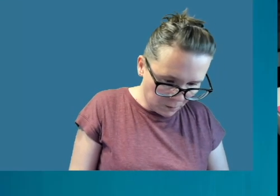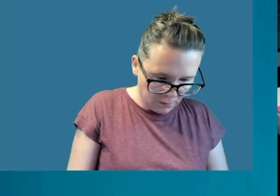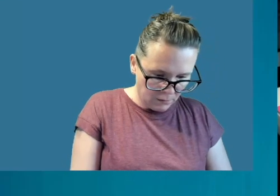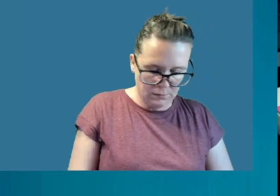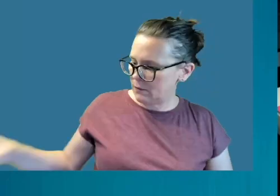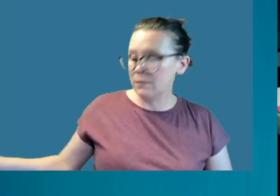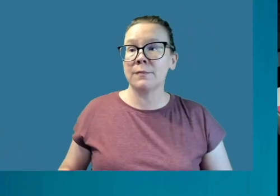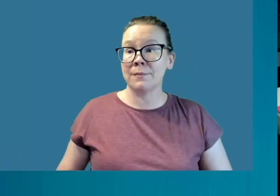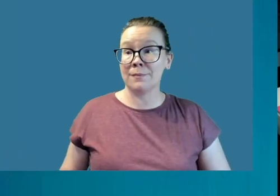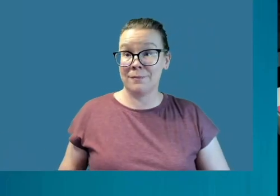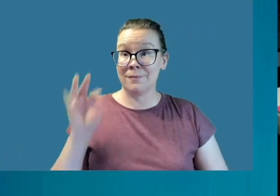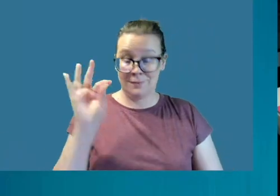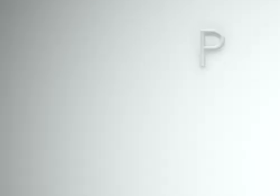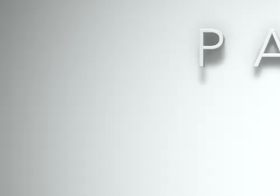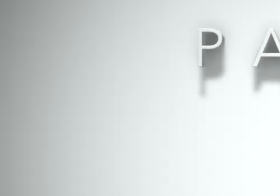that line.